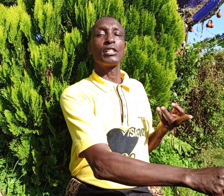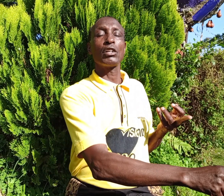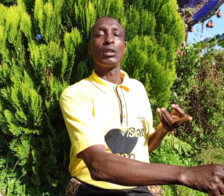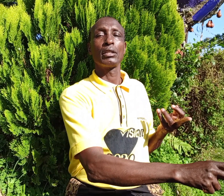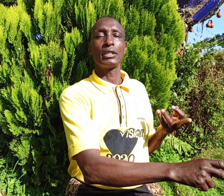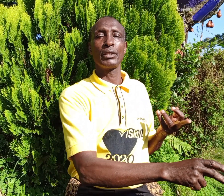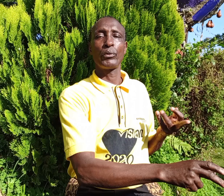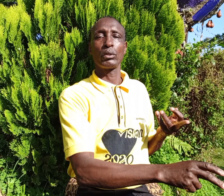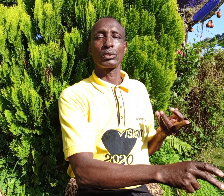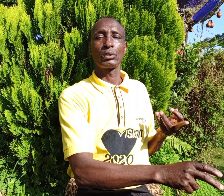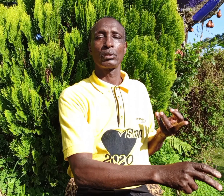Kebesio divorce.